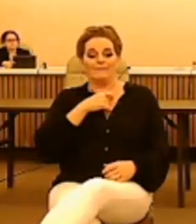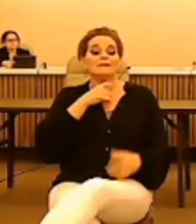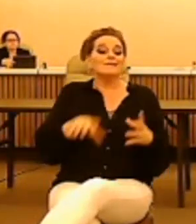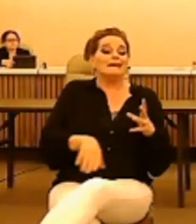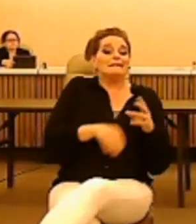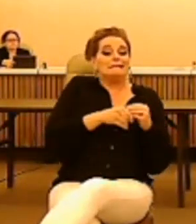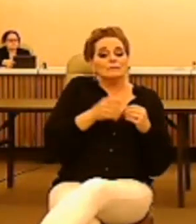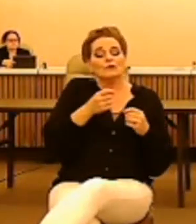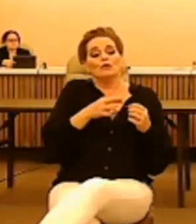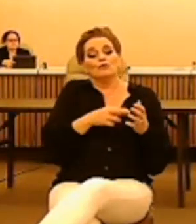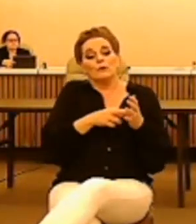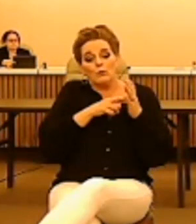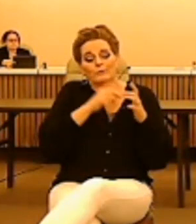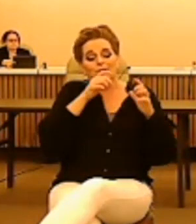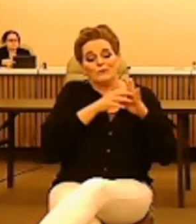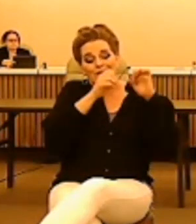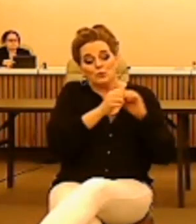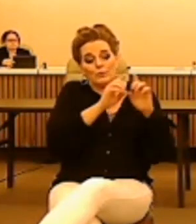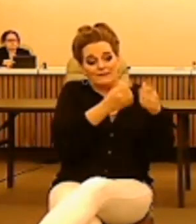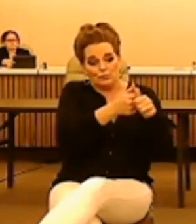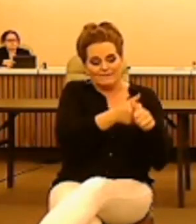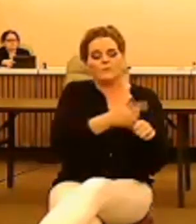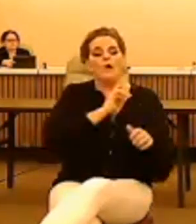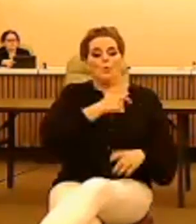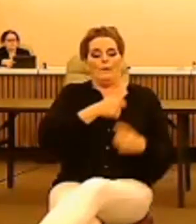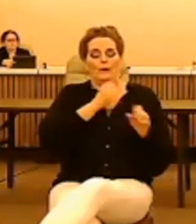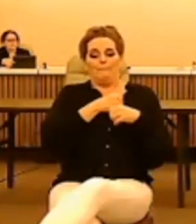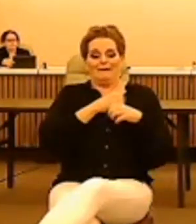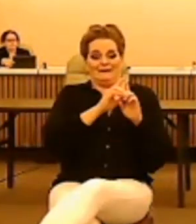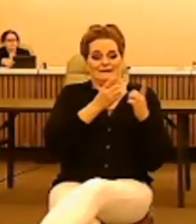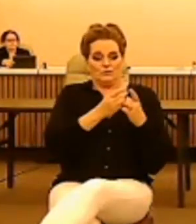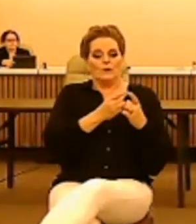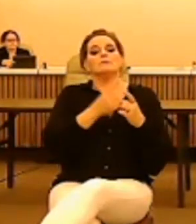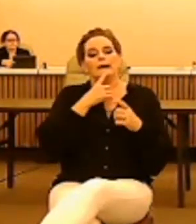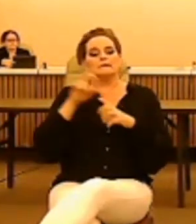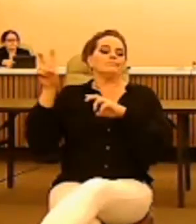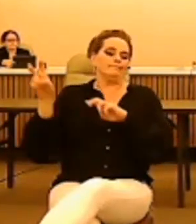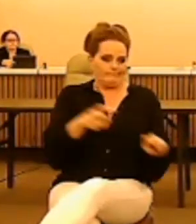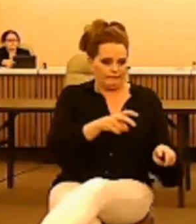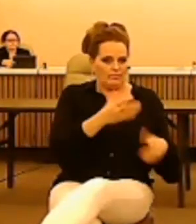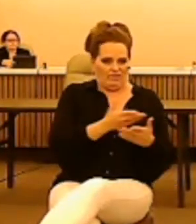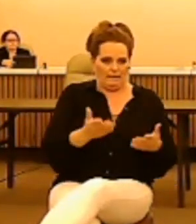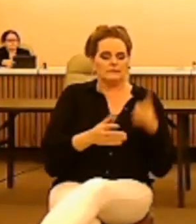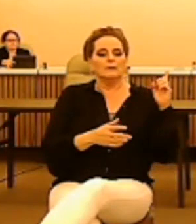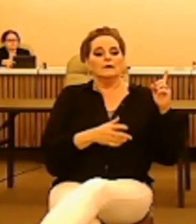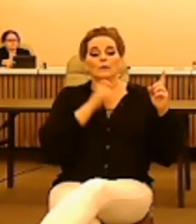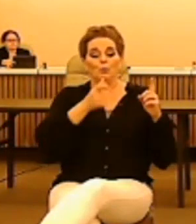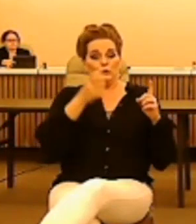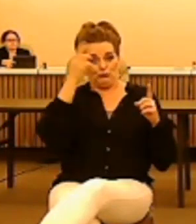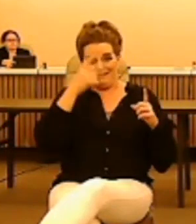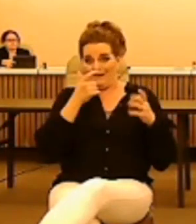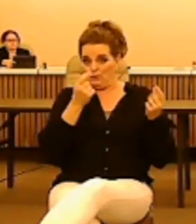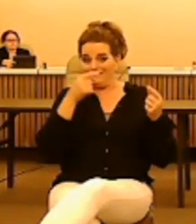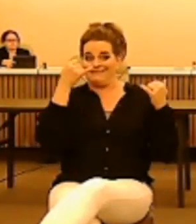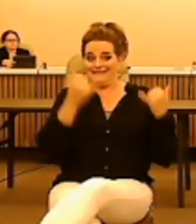additional requirements related to the district, when we create that district, let's bring those over. The only reason I want to get this one in now is